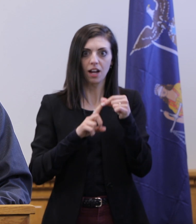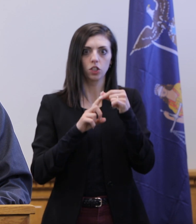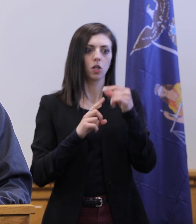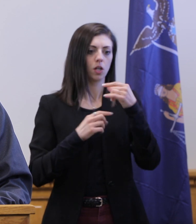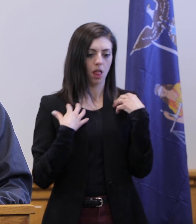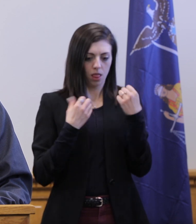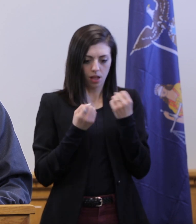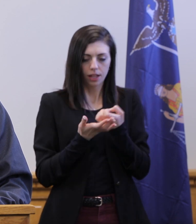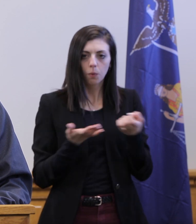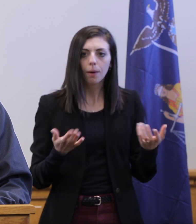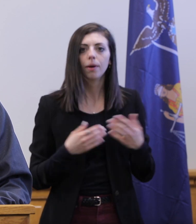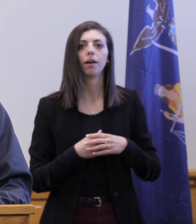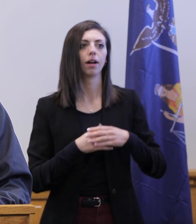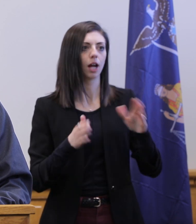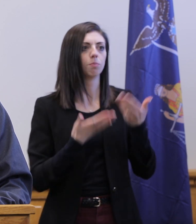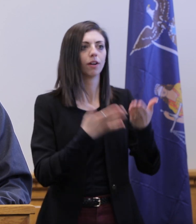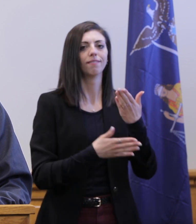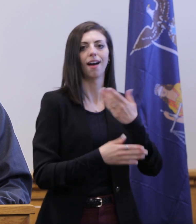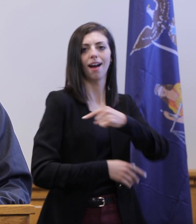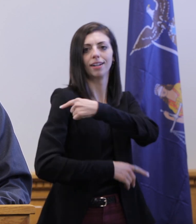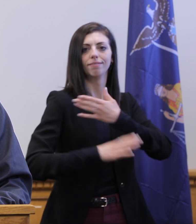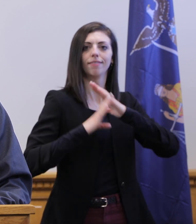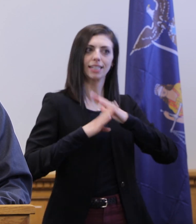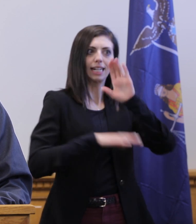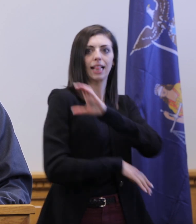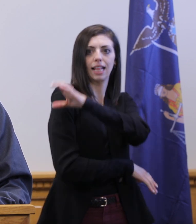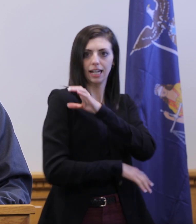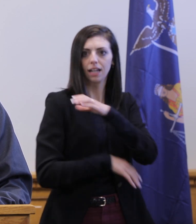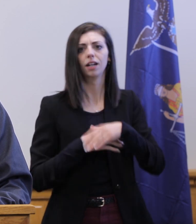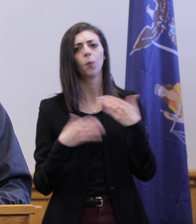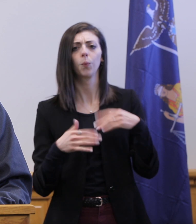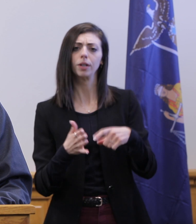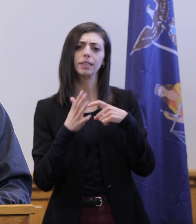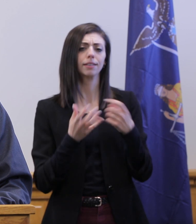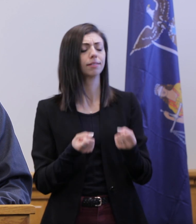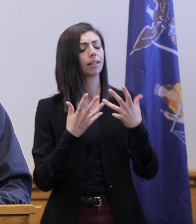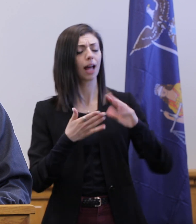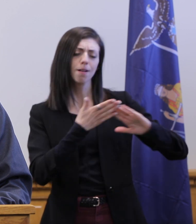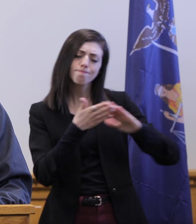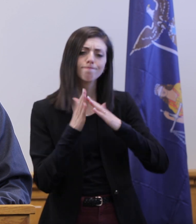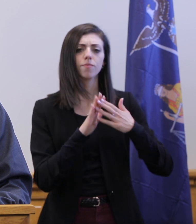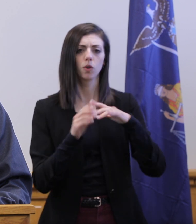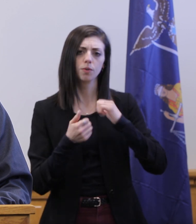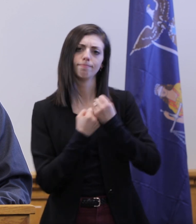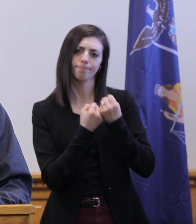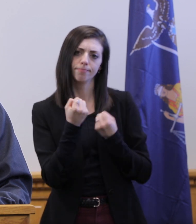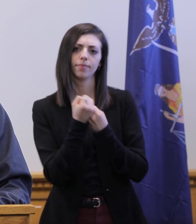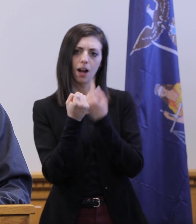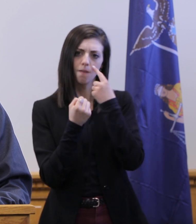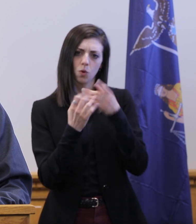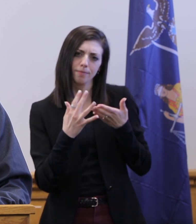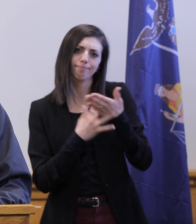vaccination clinics. It takes individuals and organizations working together at all levels to get a community through a crisis such